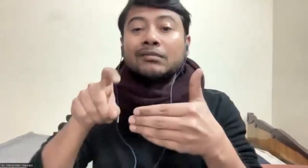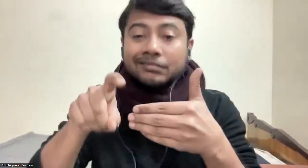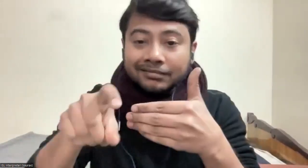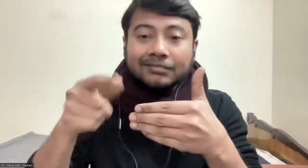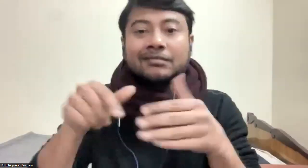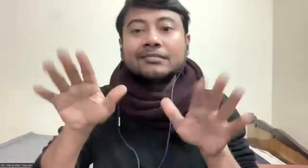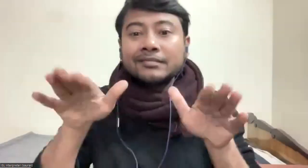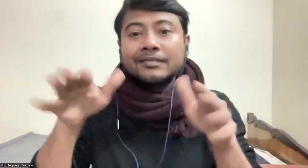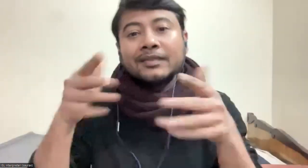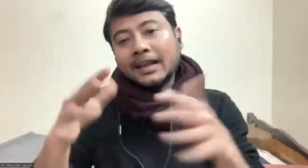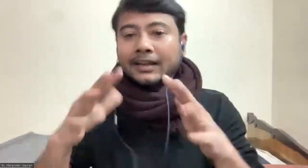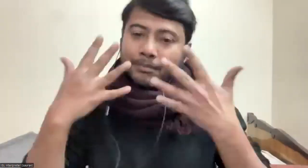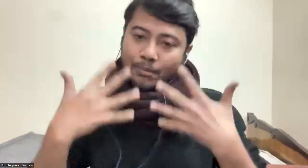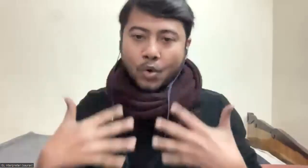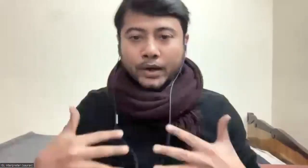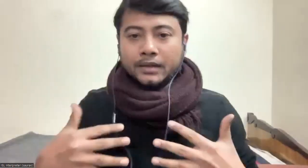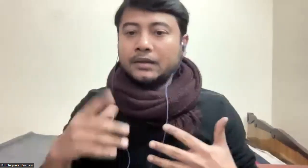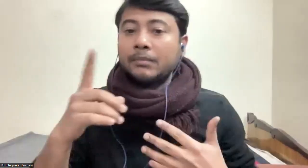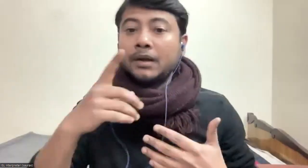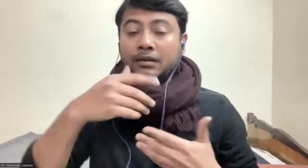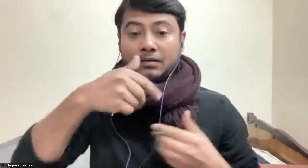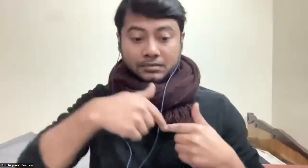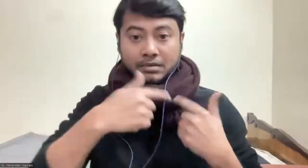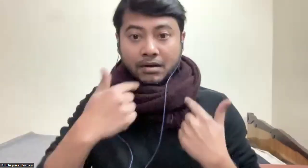heart. So when we are chanting,